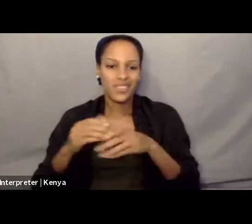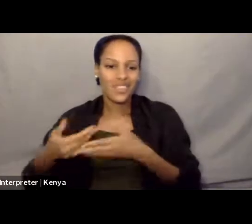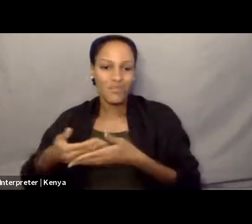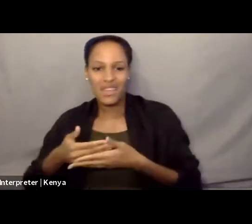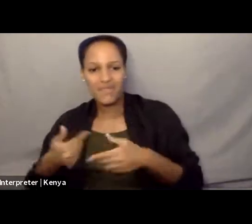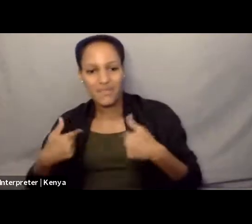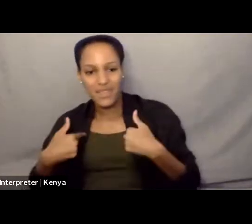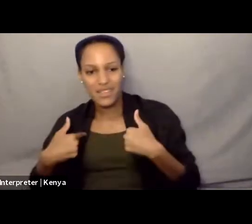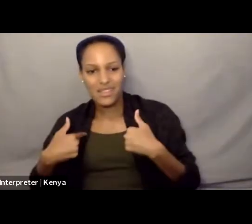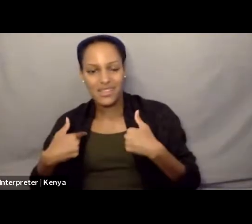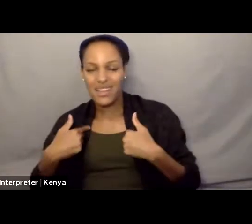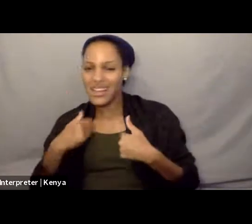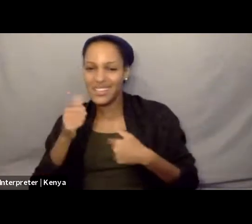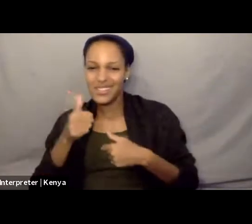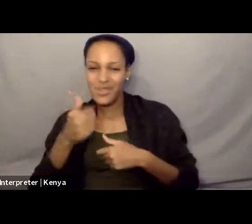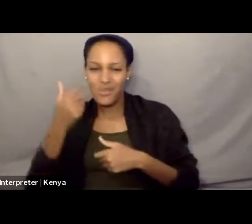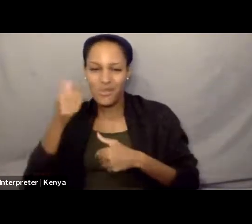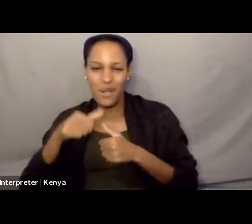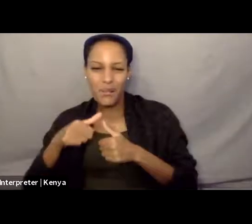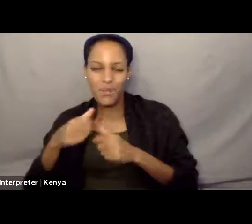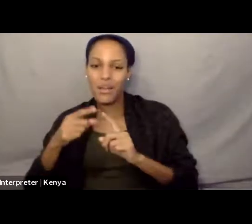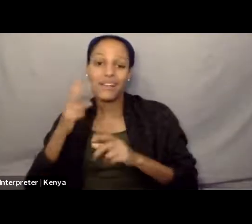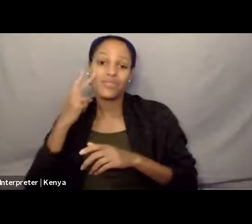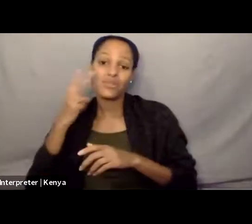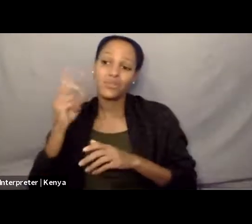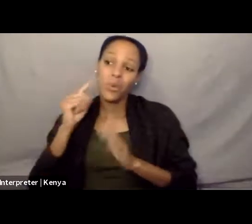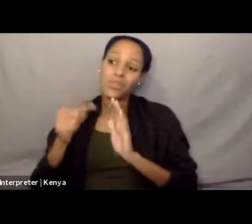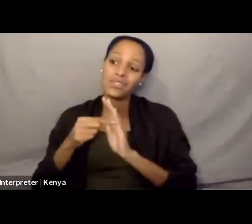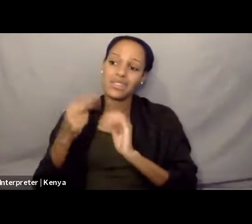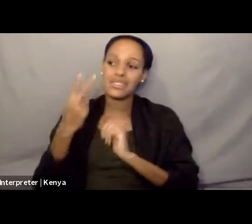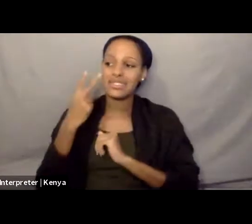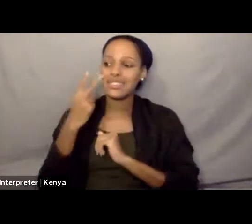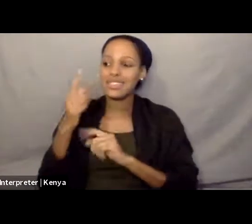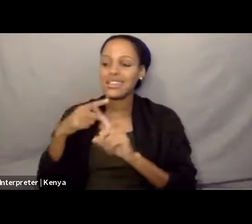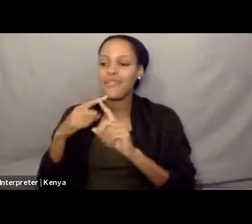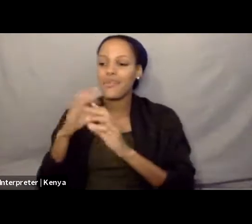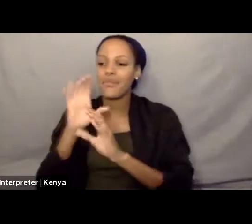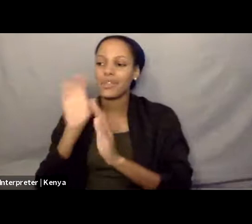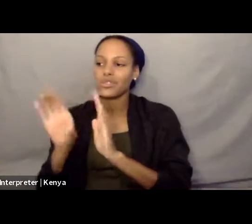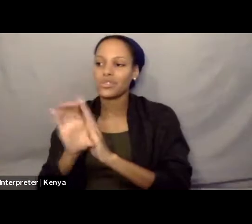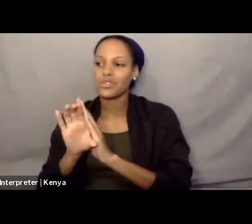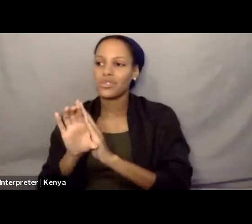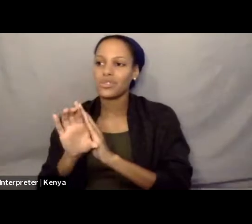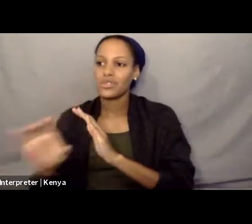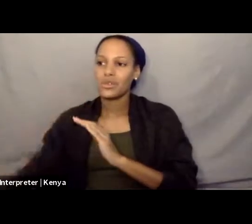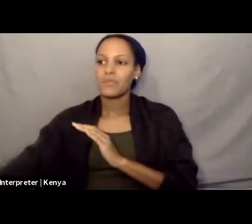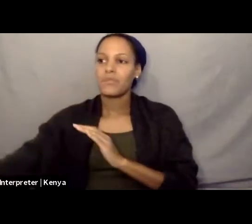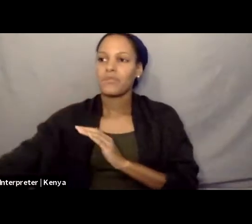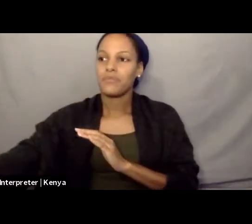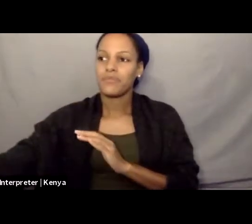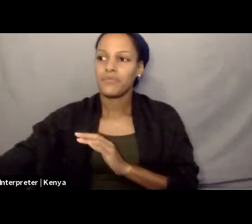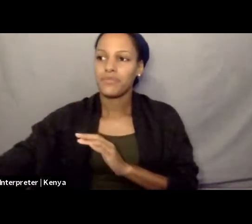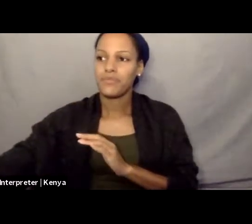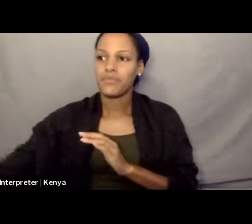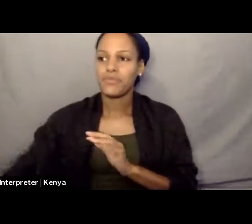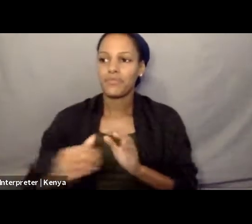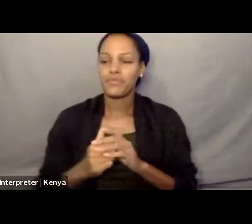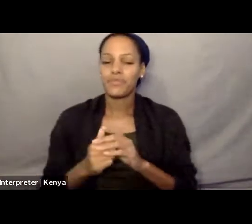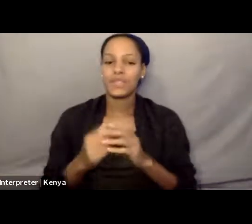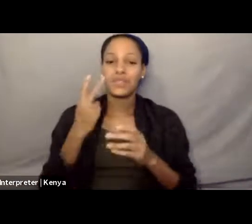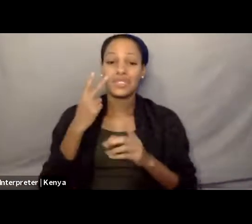don't remember being, though I have seen pictures. When you watch yourself in the mirror oiling yourself like